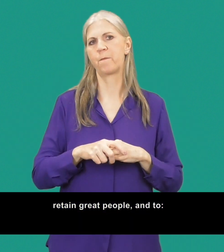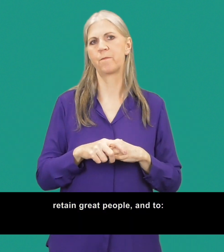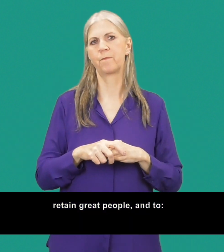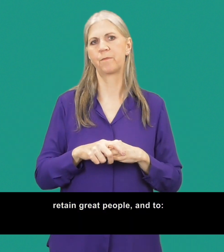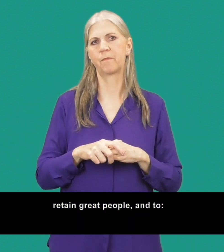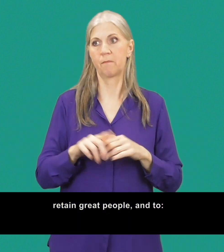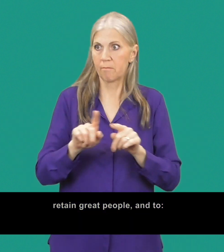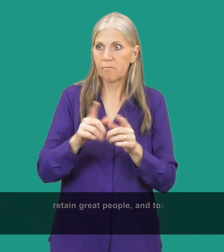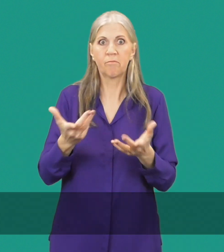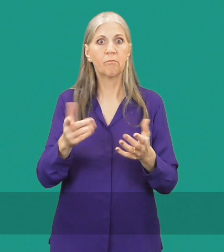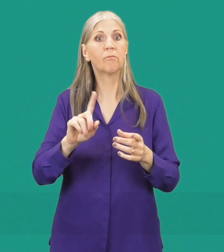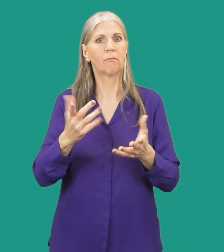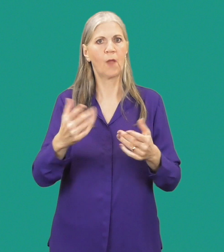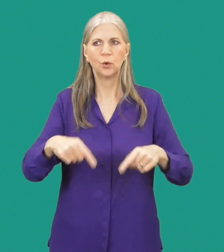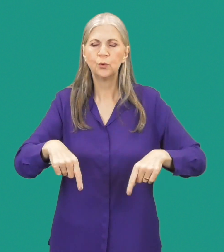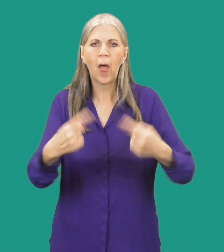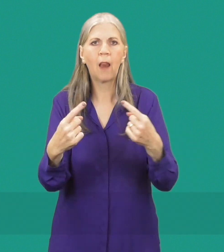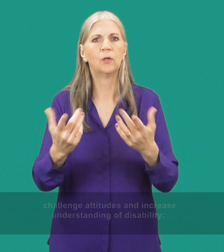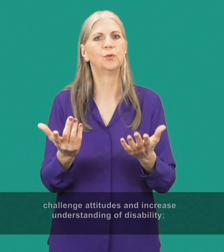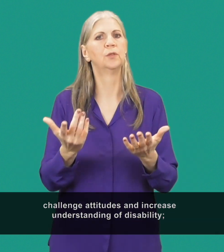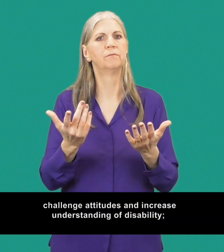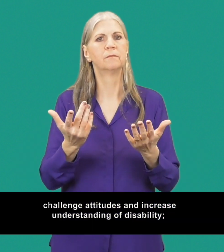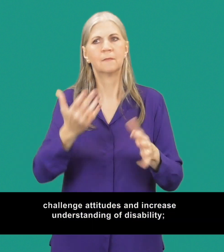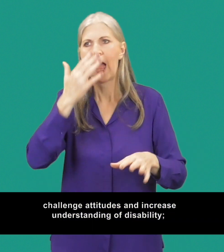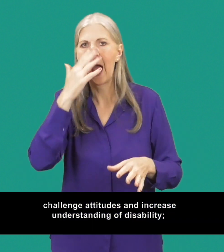challenge attitudes and increase understanding of disability,